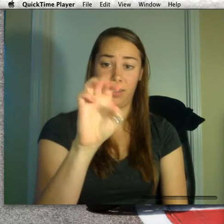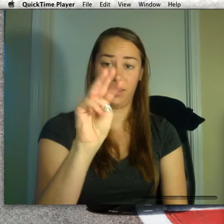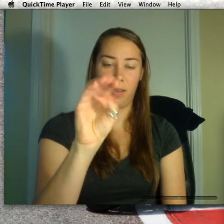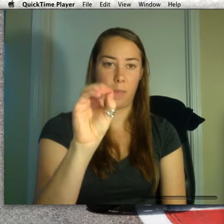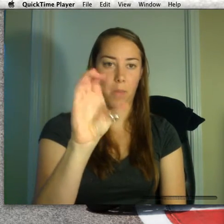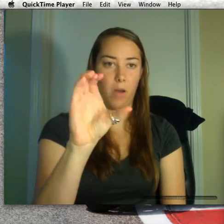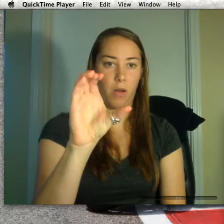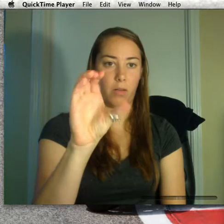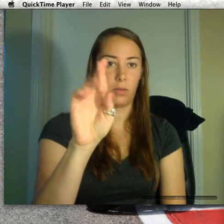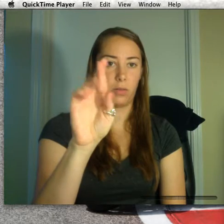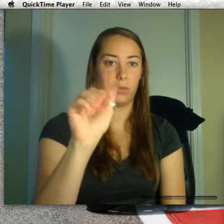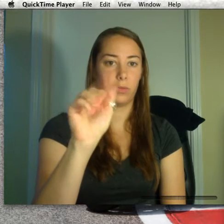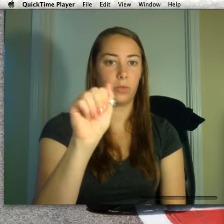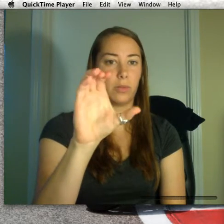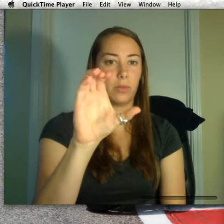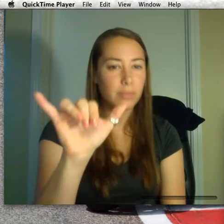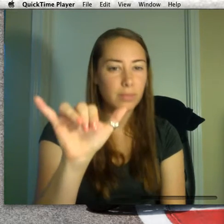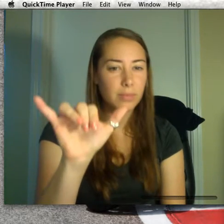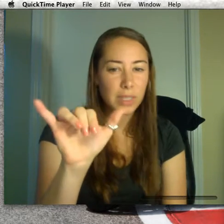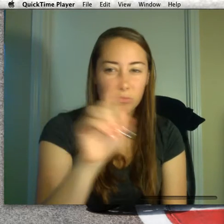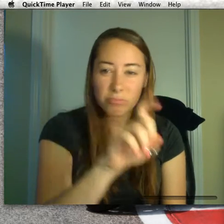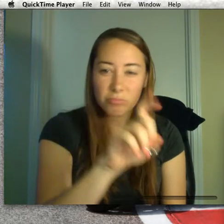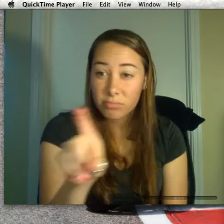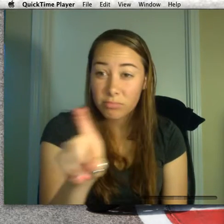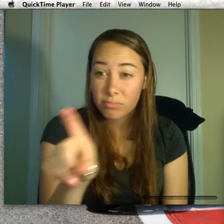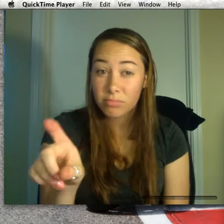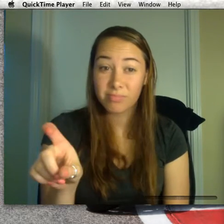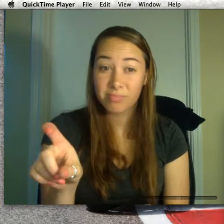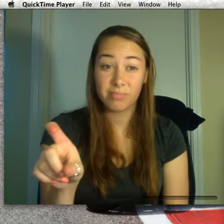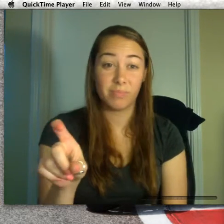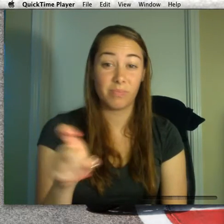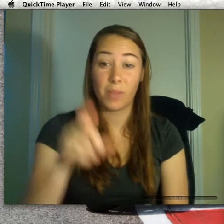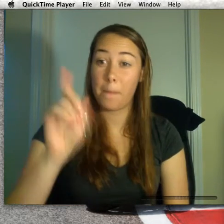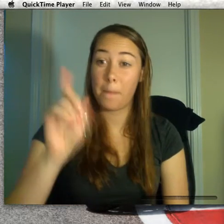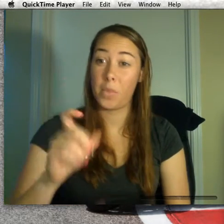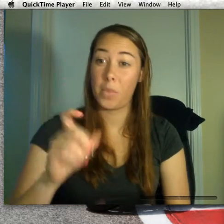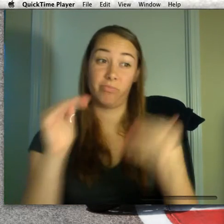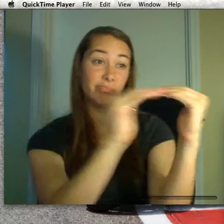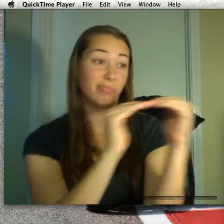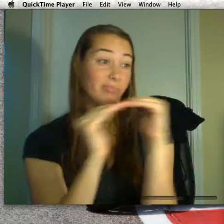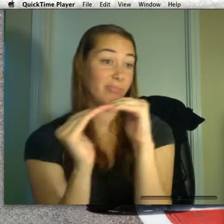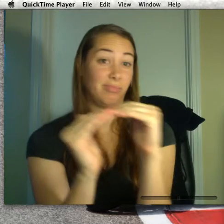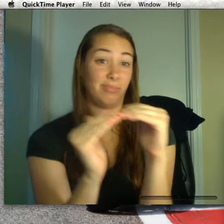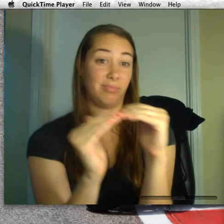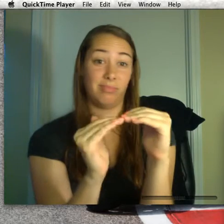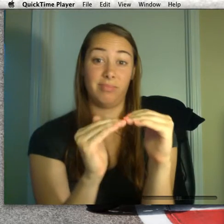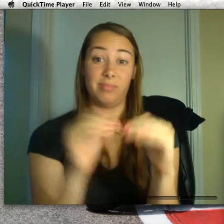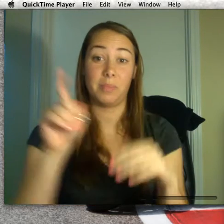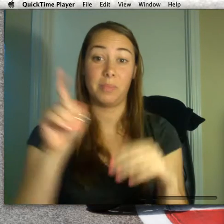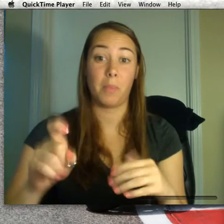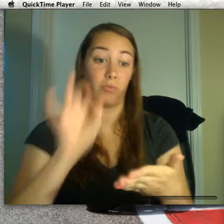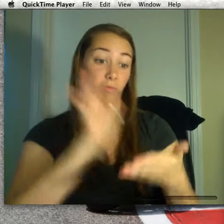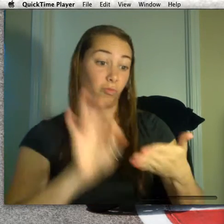deserve the right to organize. Workers deserve livable